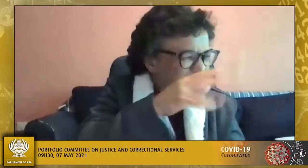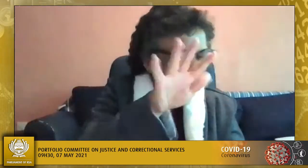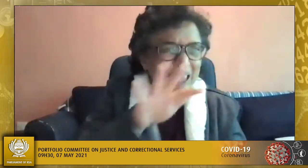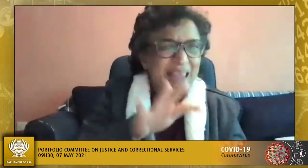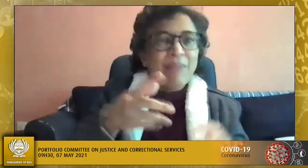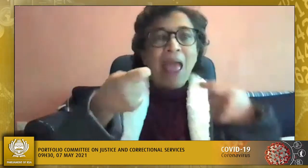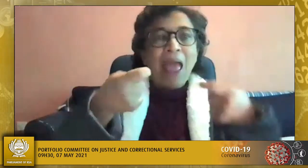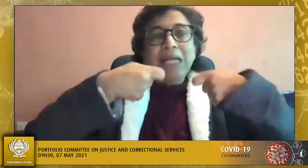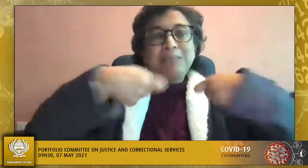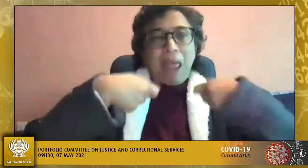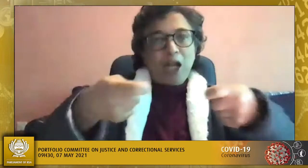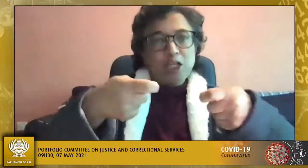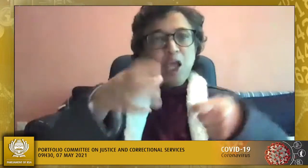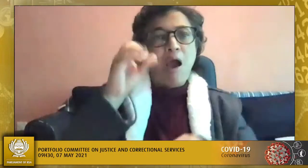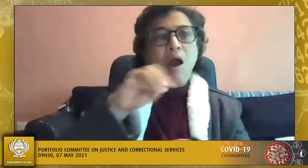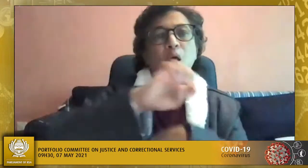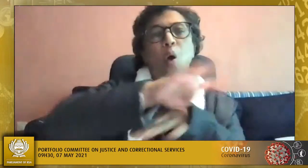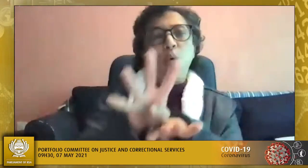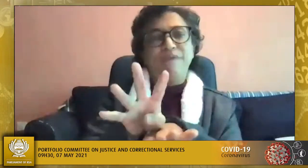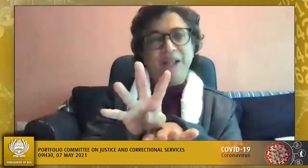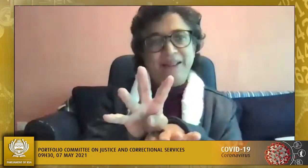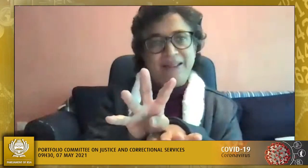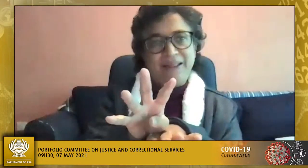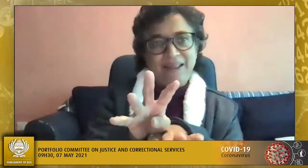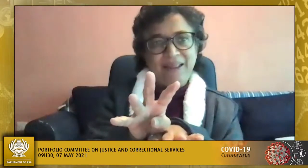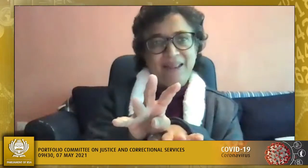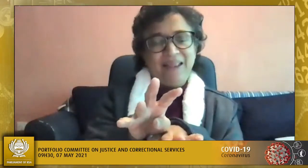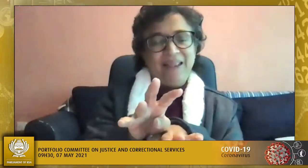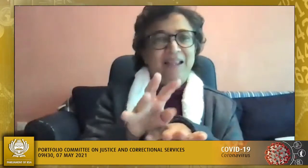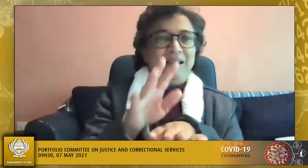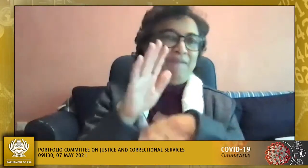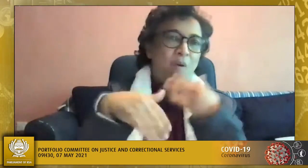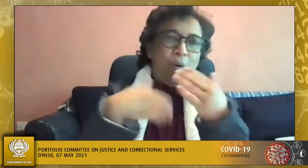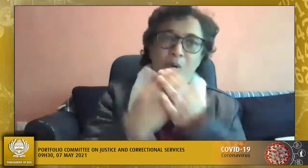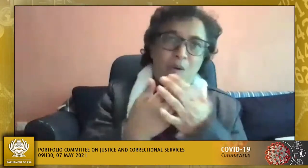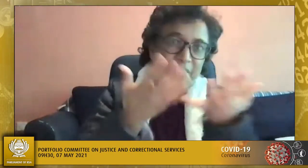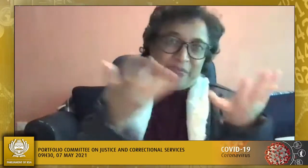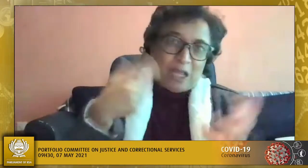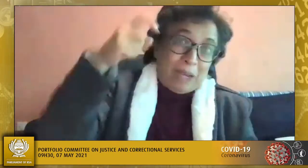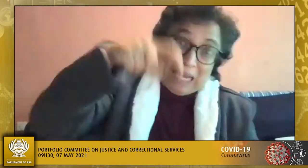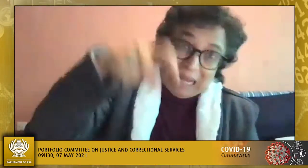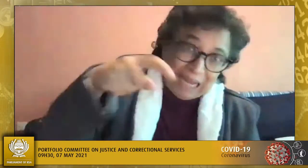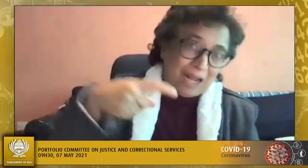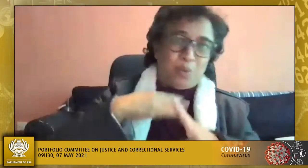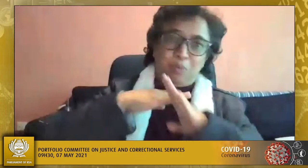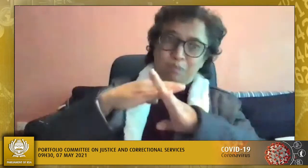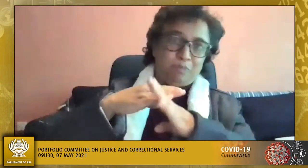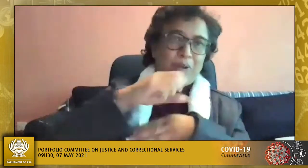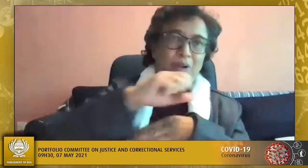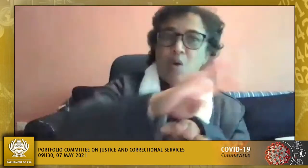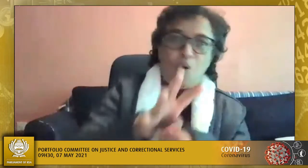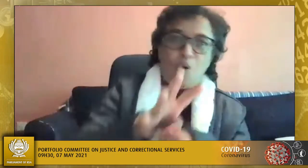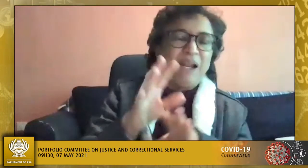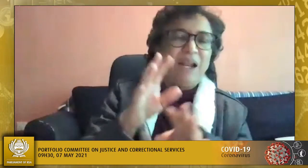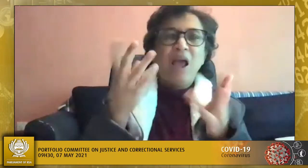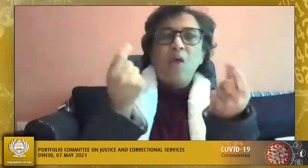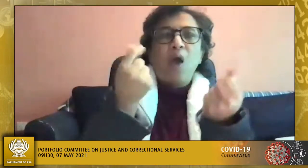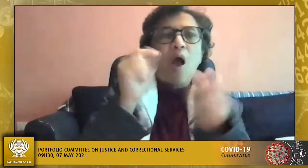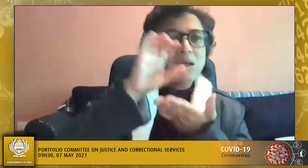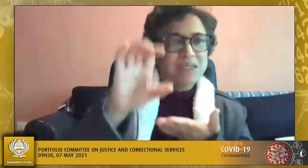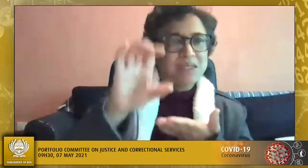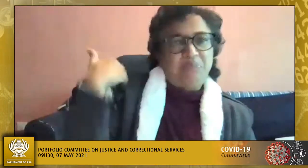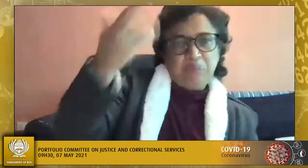and I see I saw somewhere the expenses on Covert I mean all the things that we